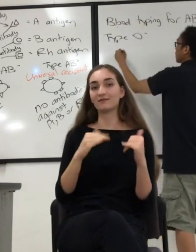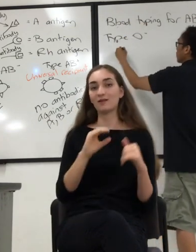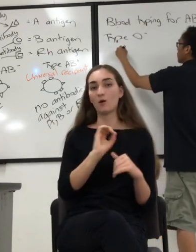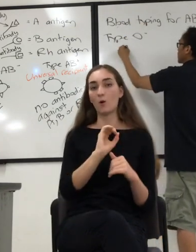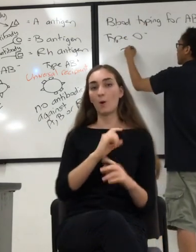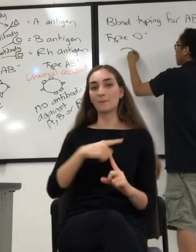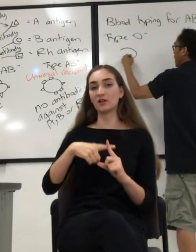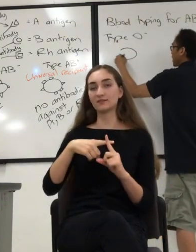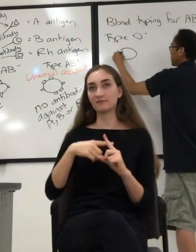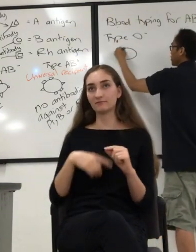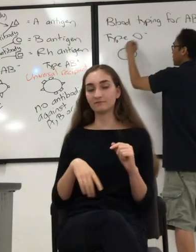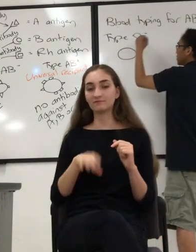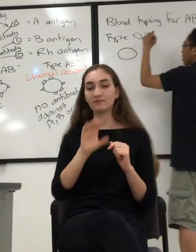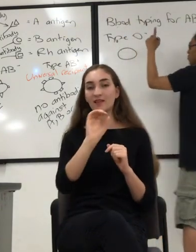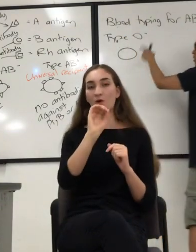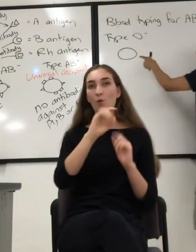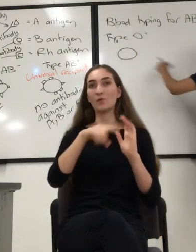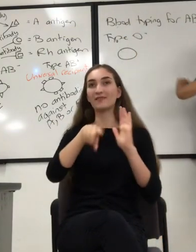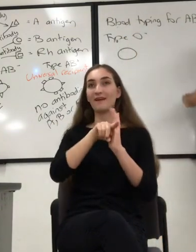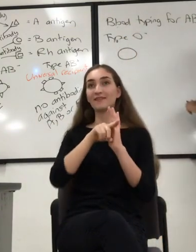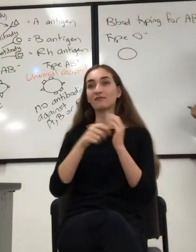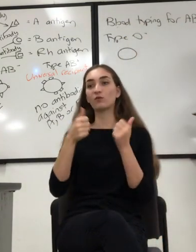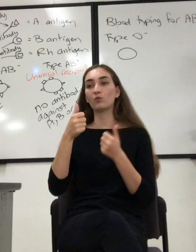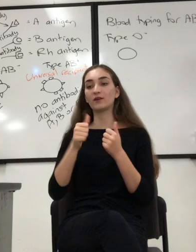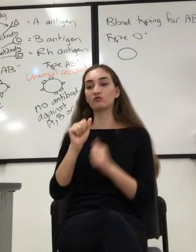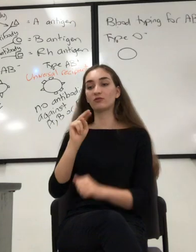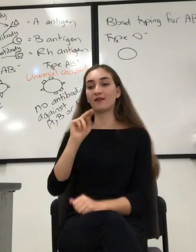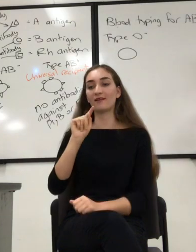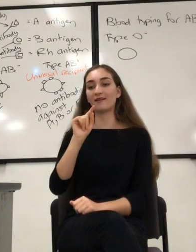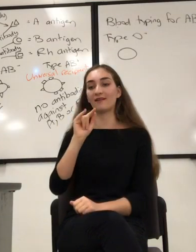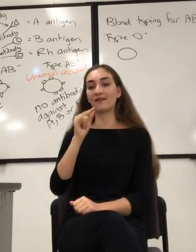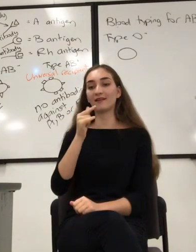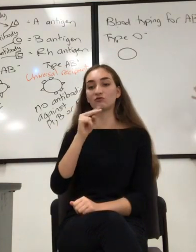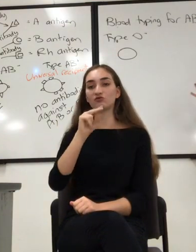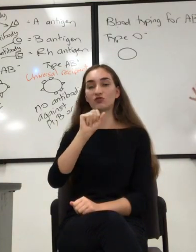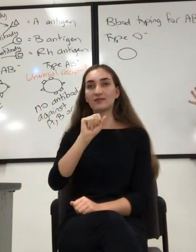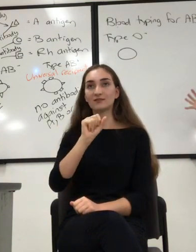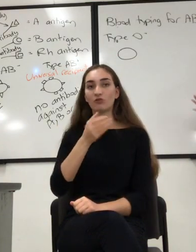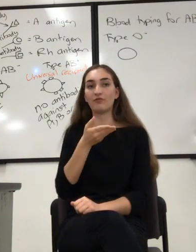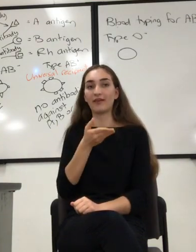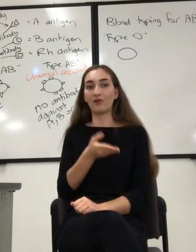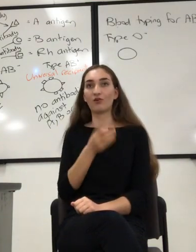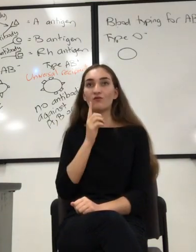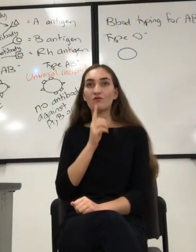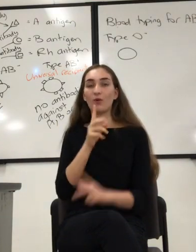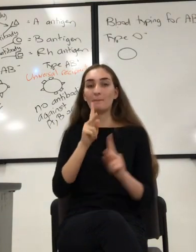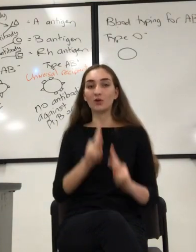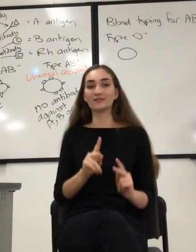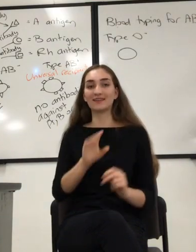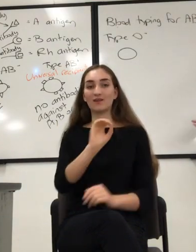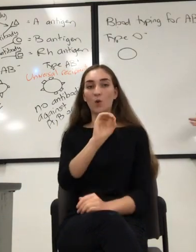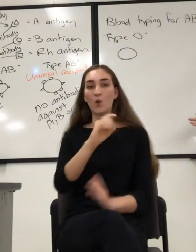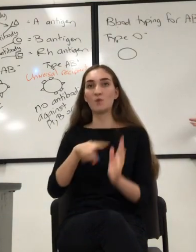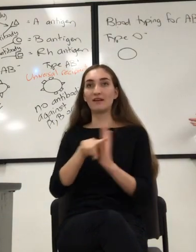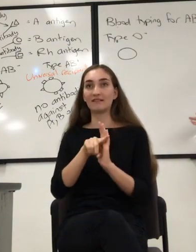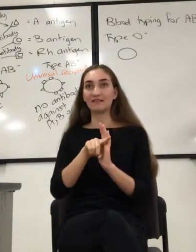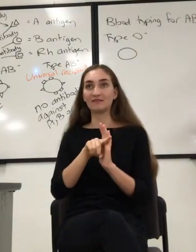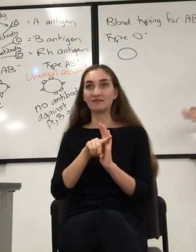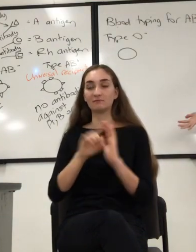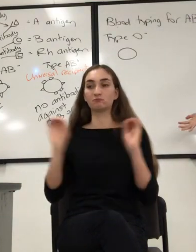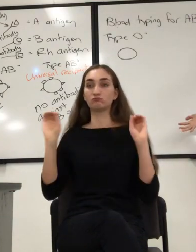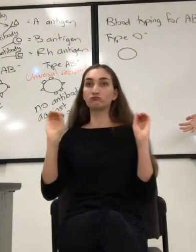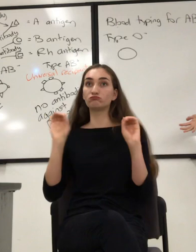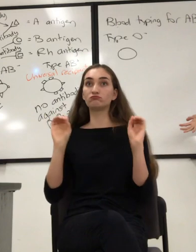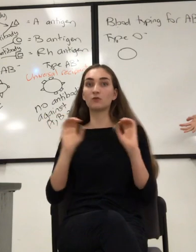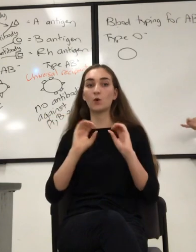Huh. Which antigens are present on the RBCs of a type O neg person? None. Nothing.